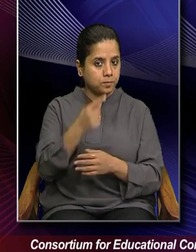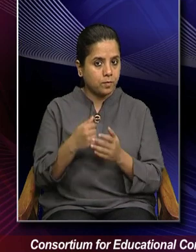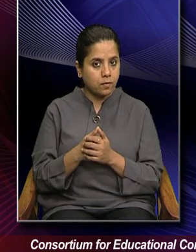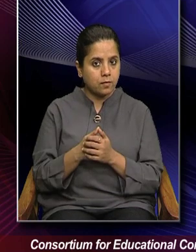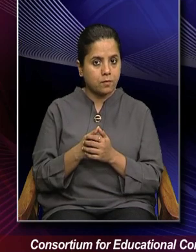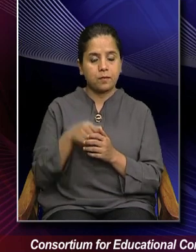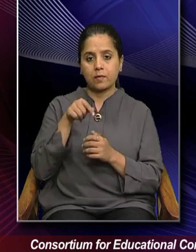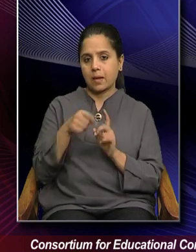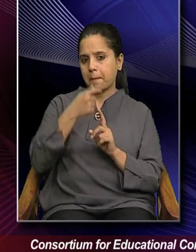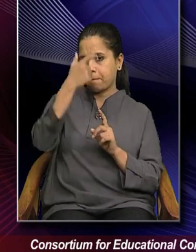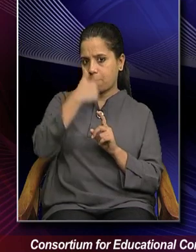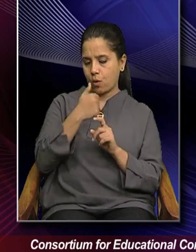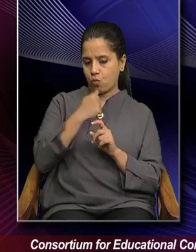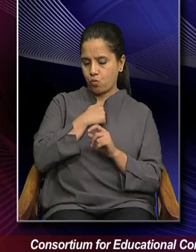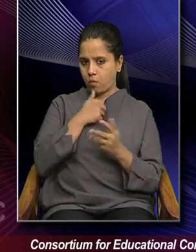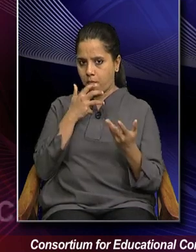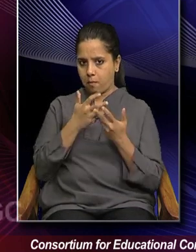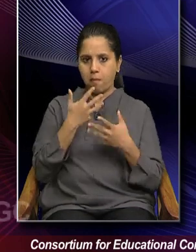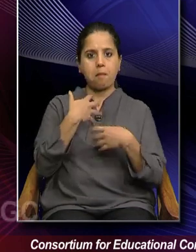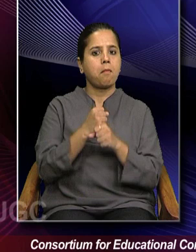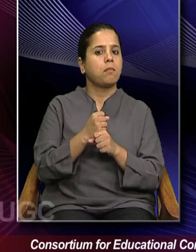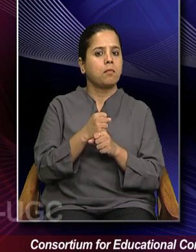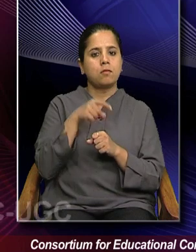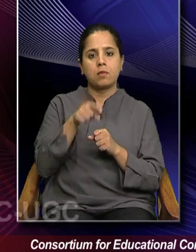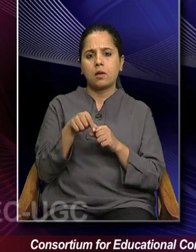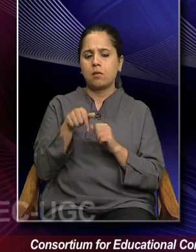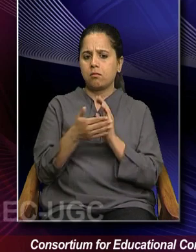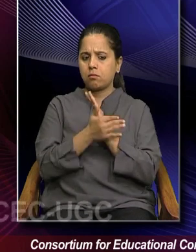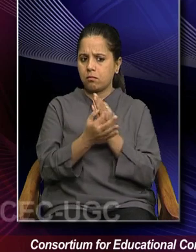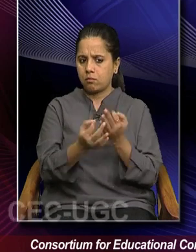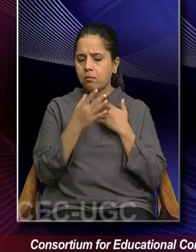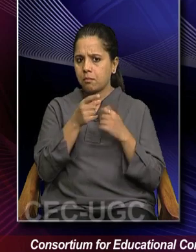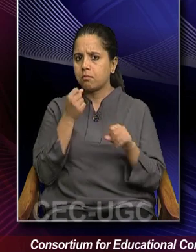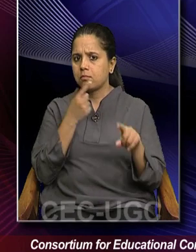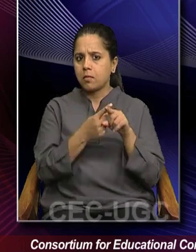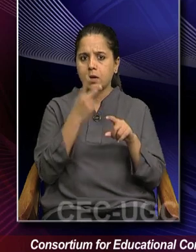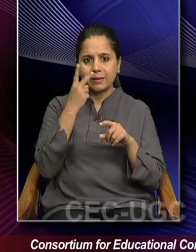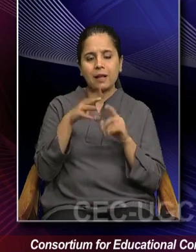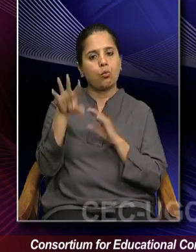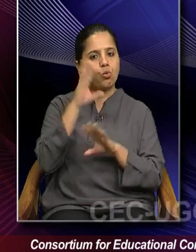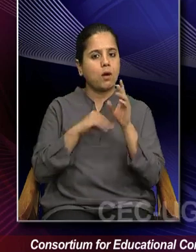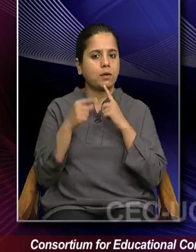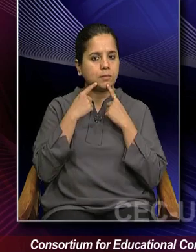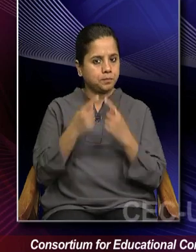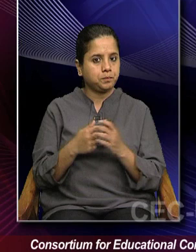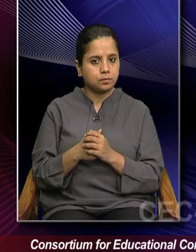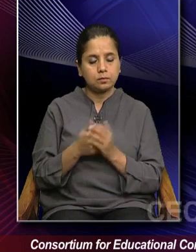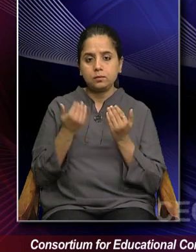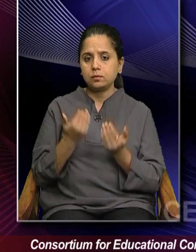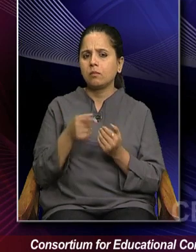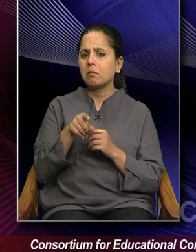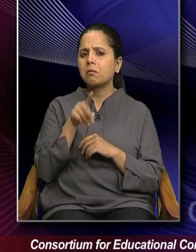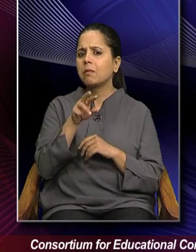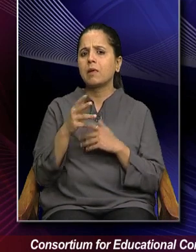is personalized and the competency based learning. Now, what is